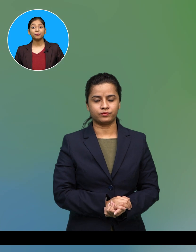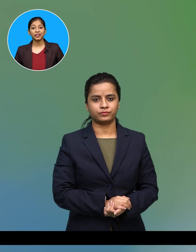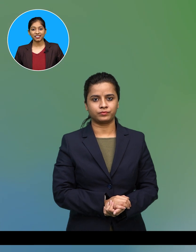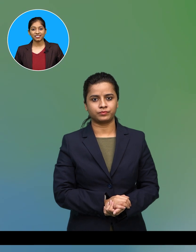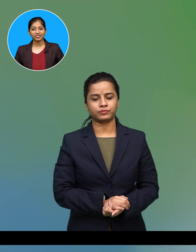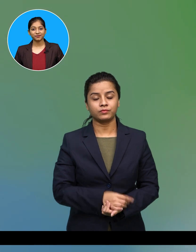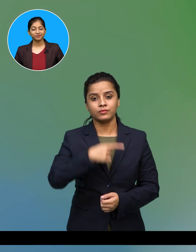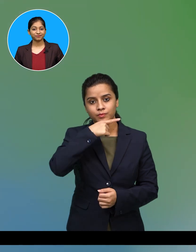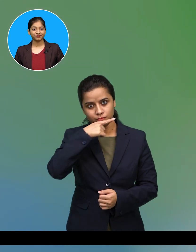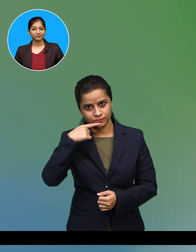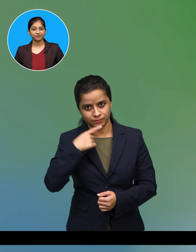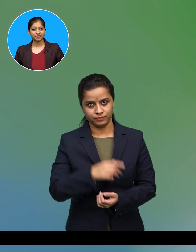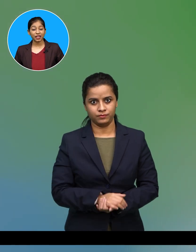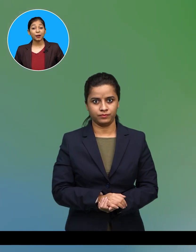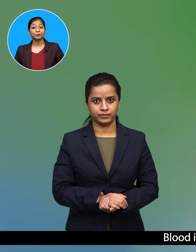Blood.